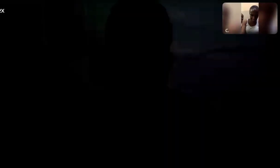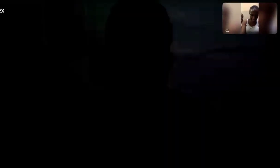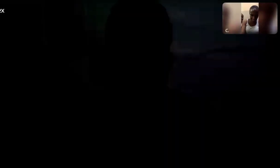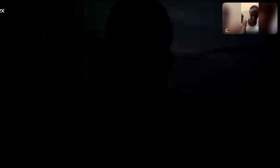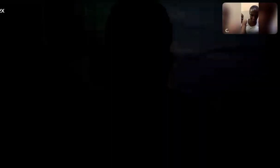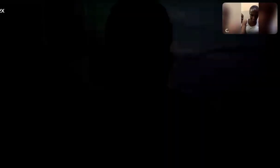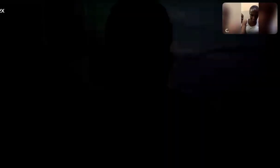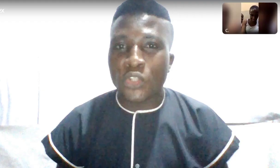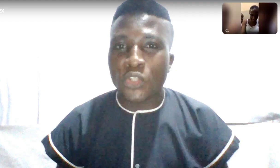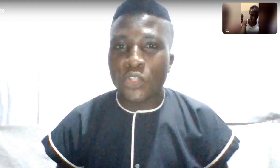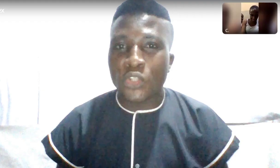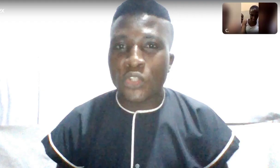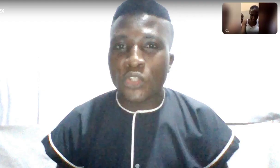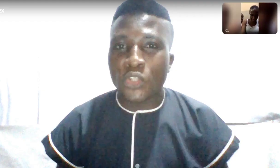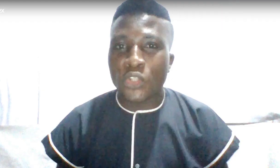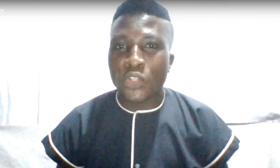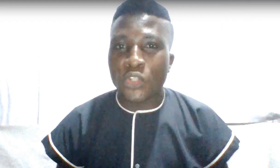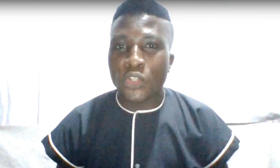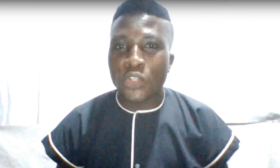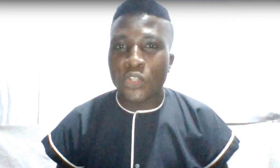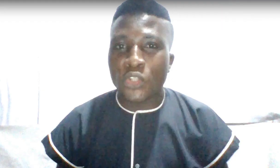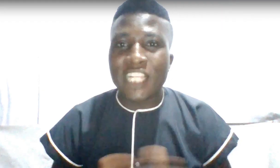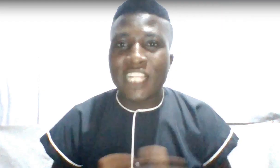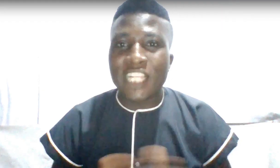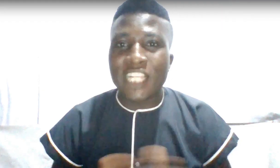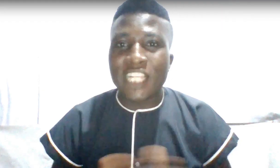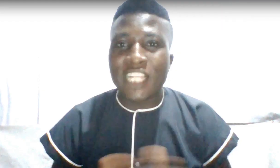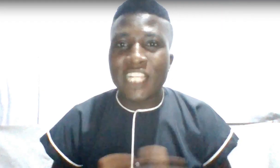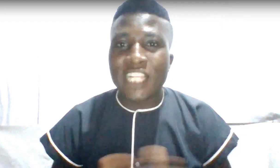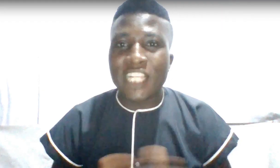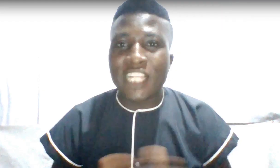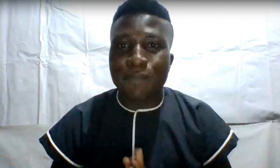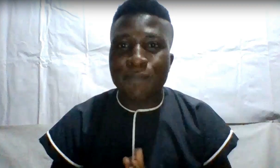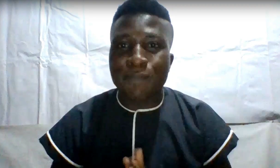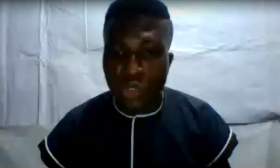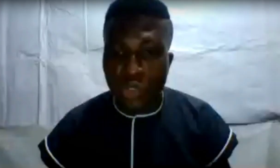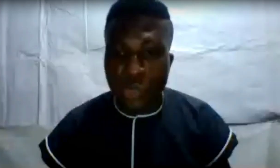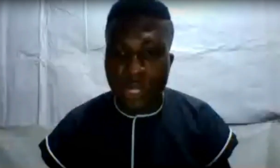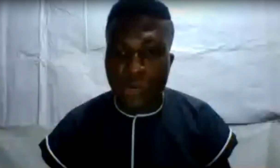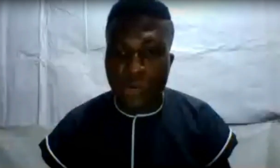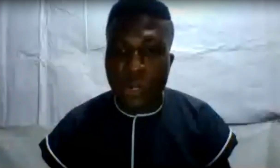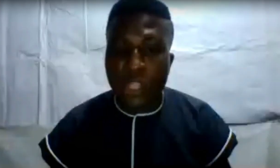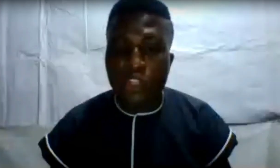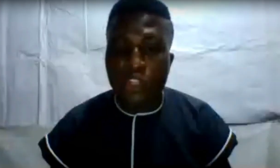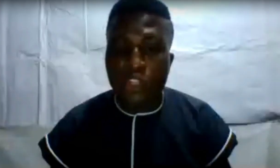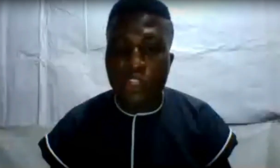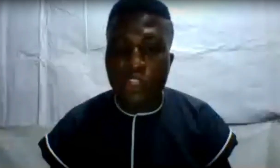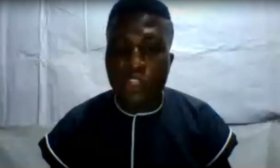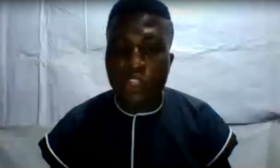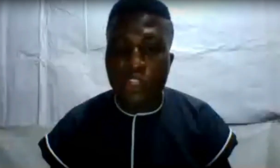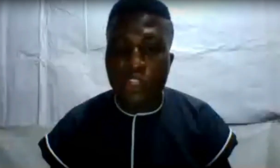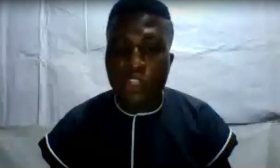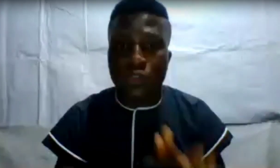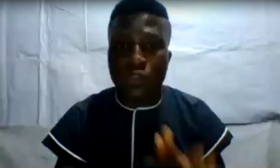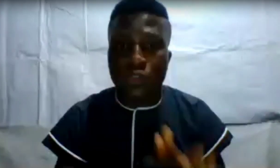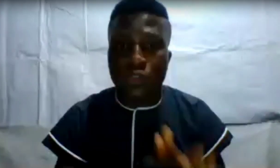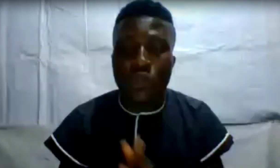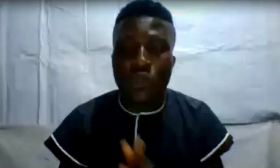That shows we're all following, right? So we're going to the next one now. We're going to assign the next 10 again, which is from K to T,